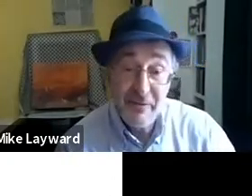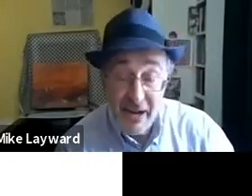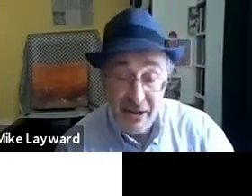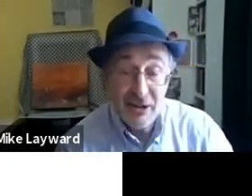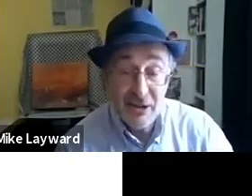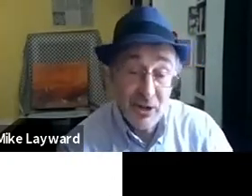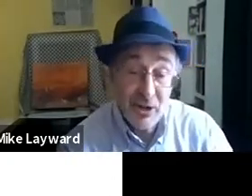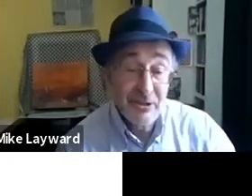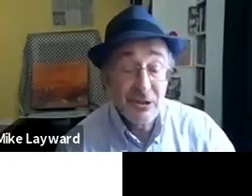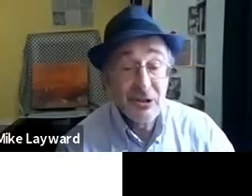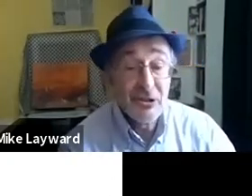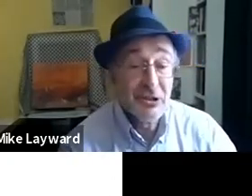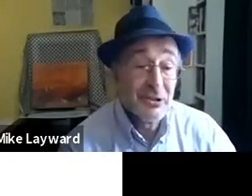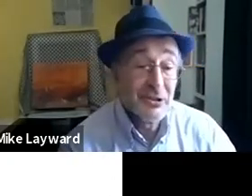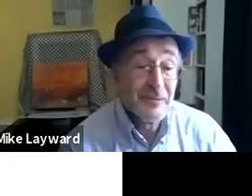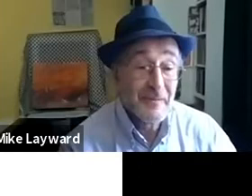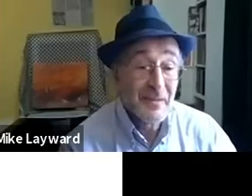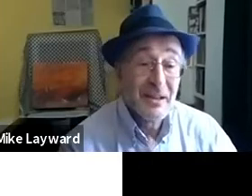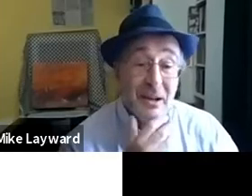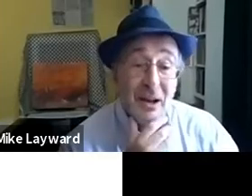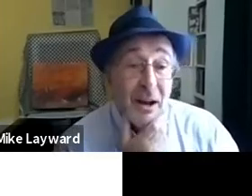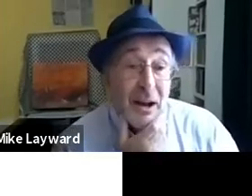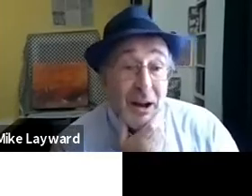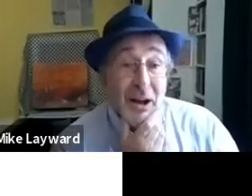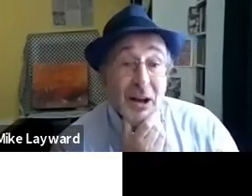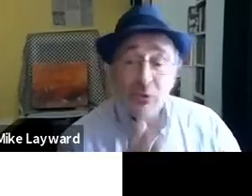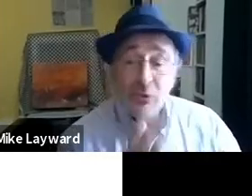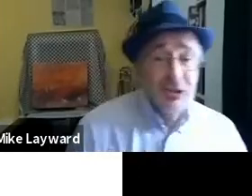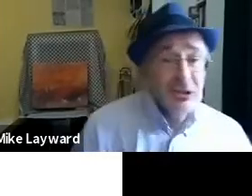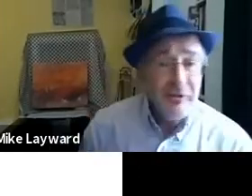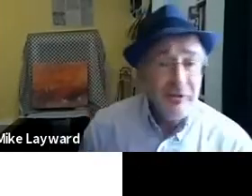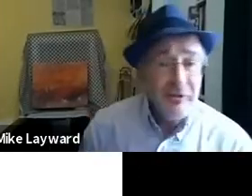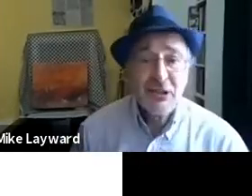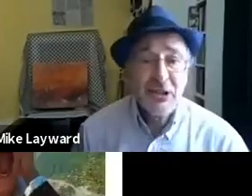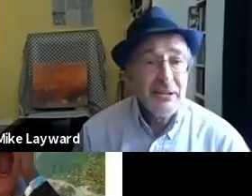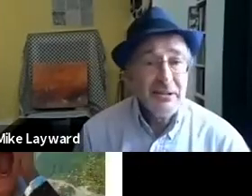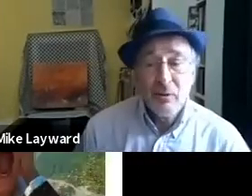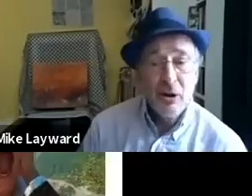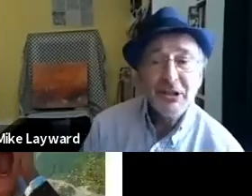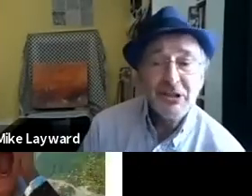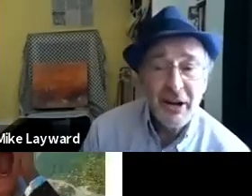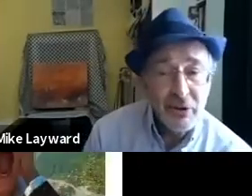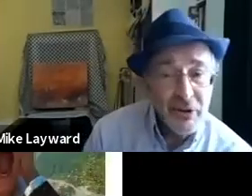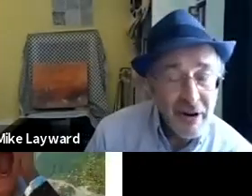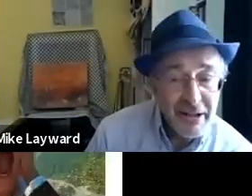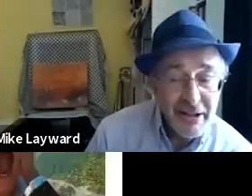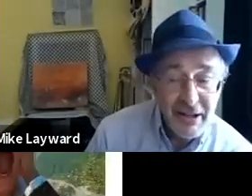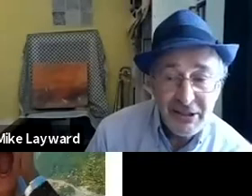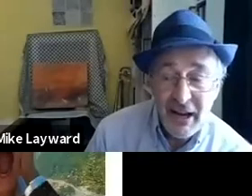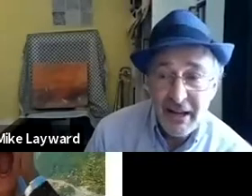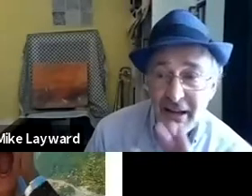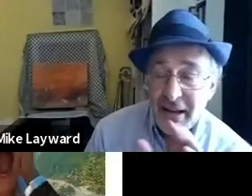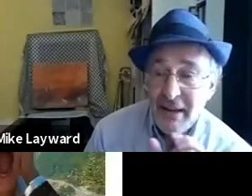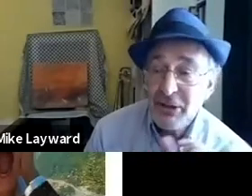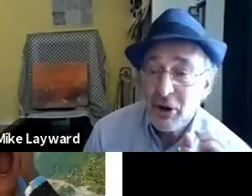that starts to change them and they become vanguards to other institutions. So since COVID-19, well, on this slide on the right,